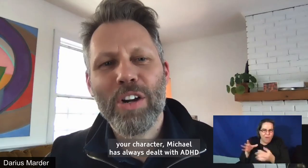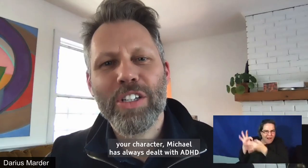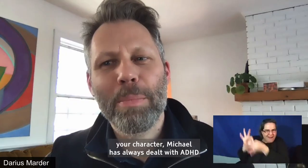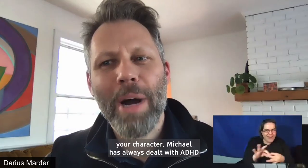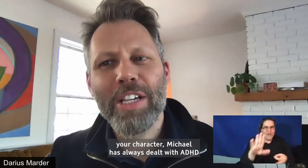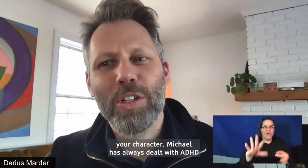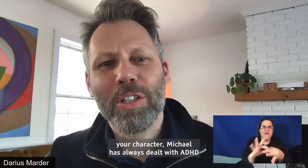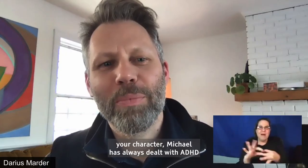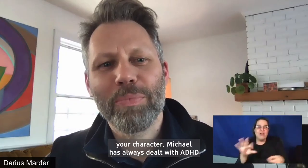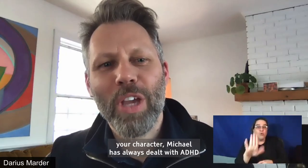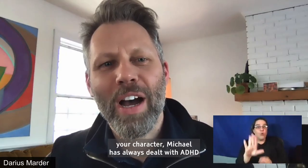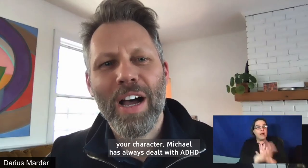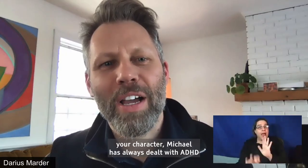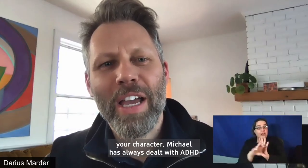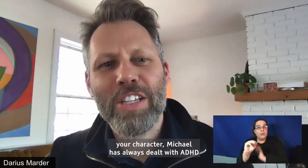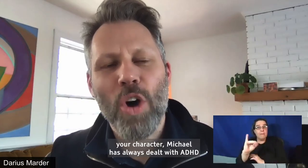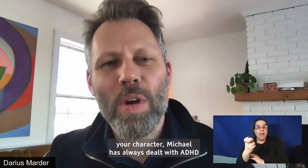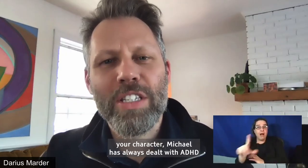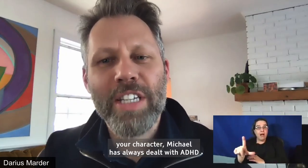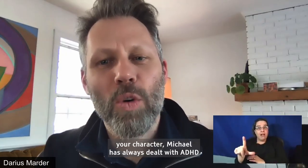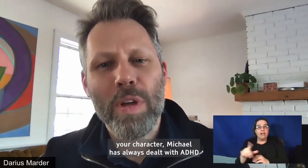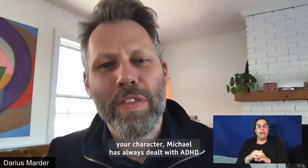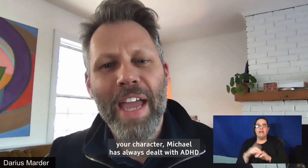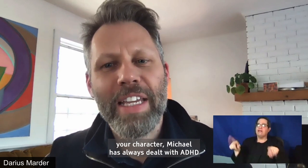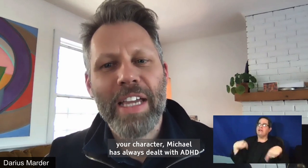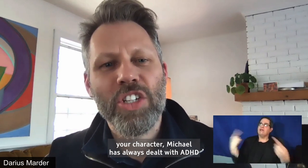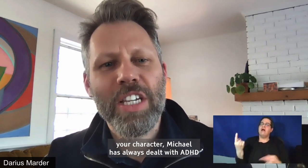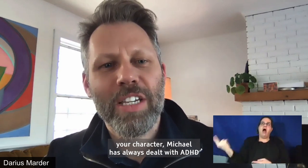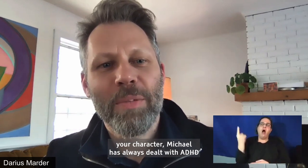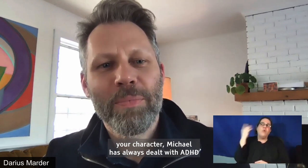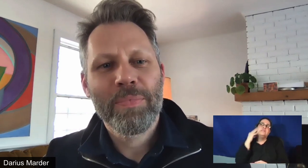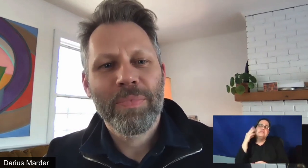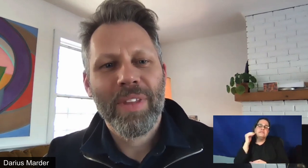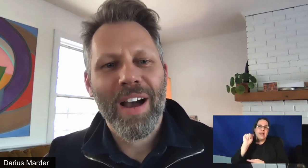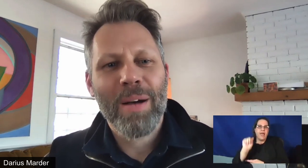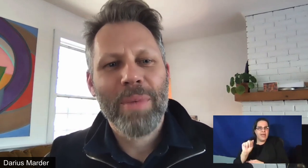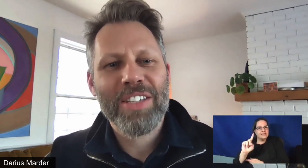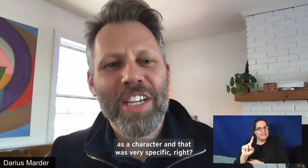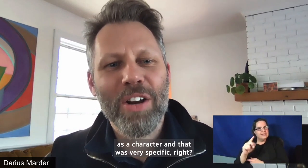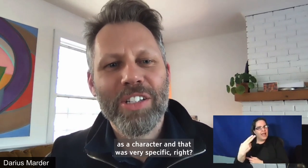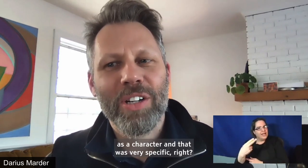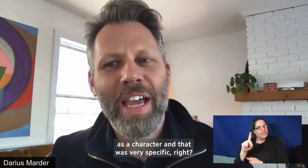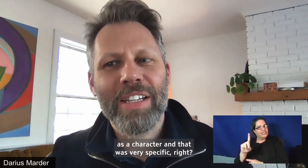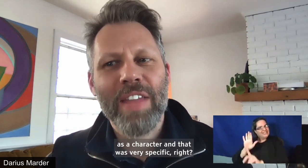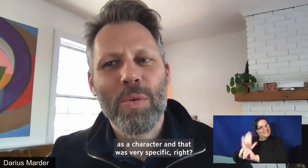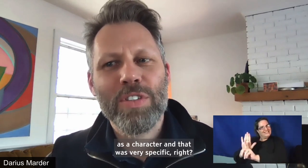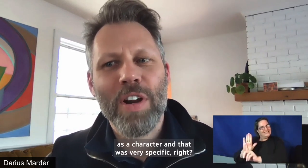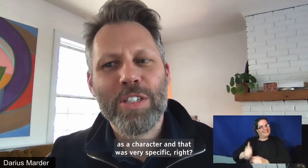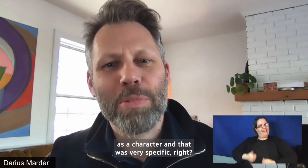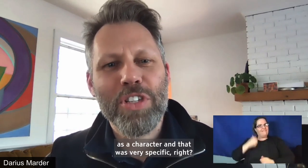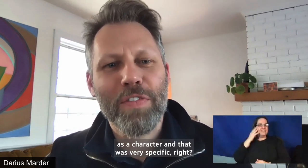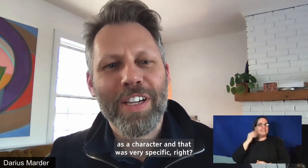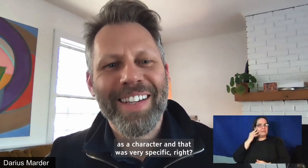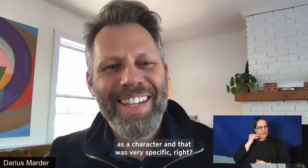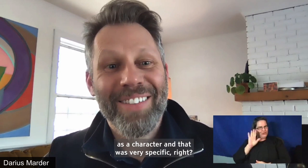your character, Michael, has always dealt with ADHD as a character. And that was